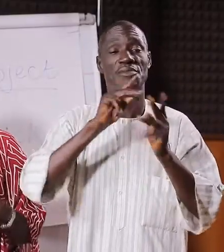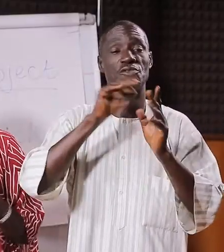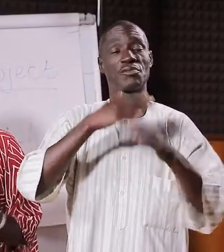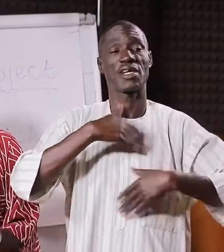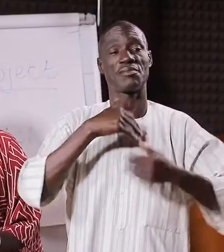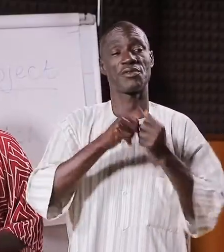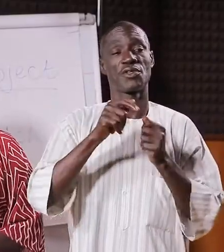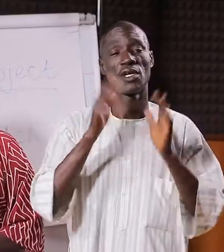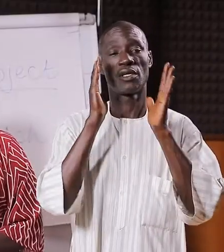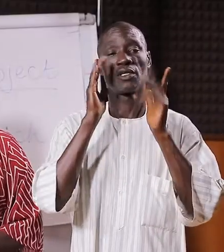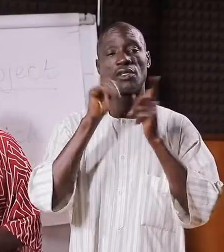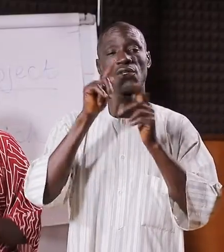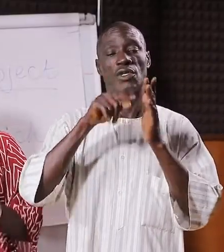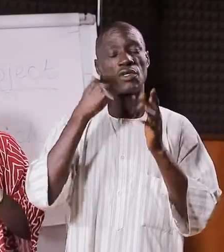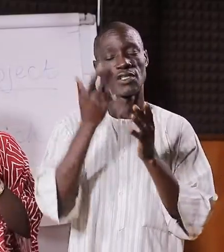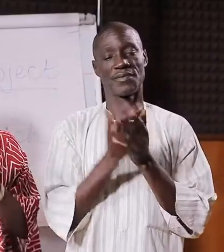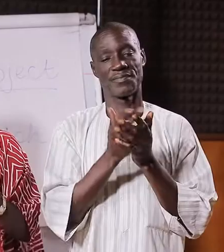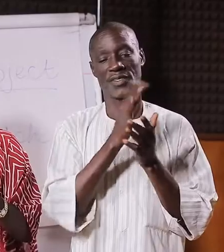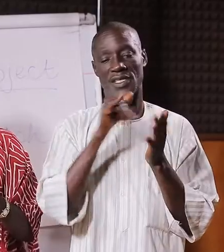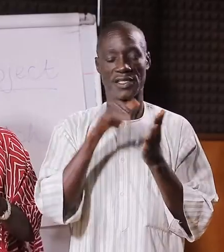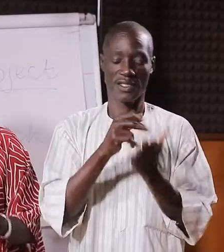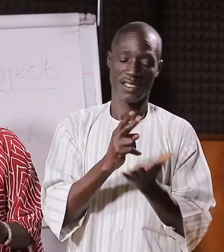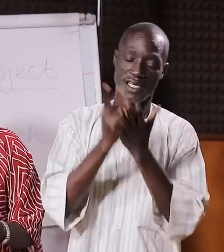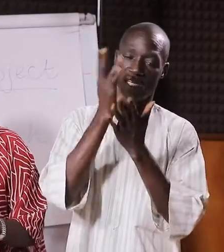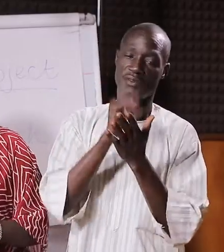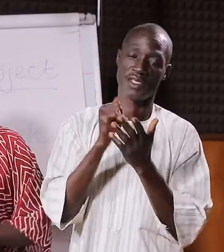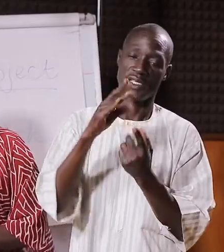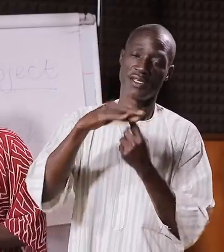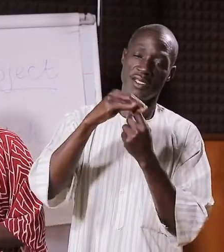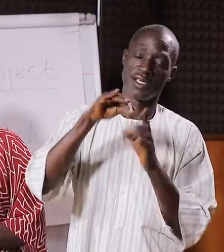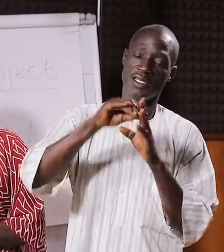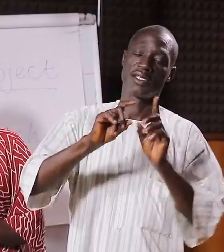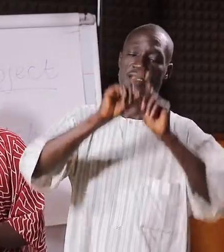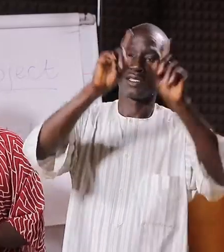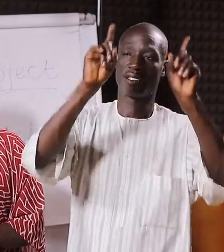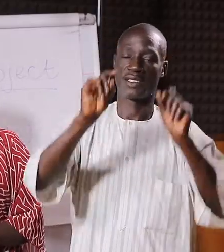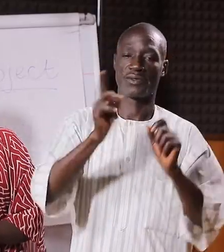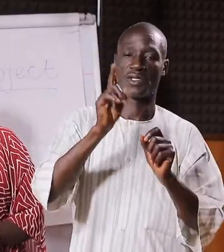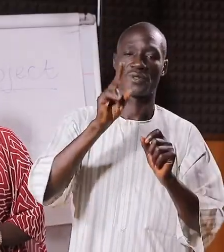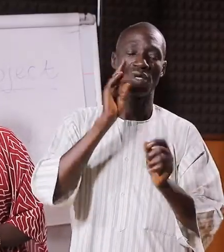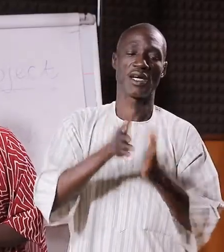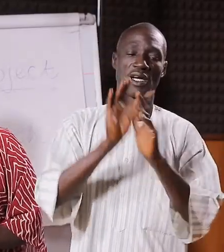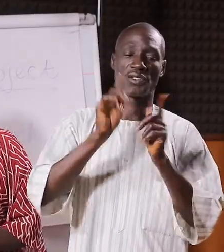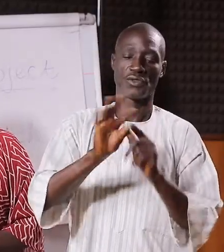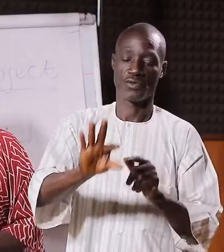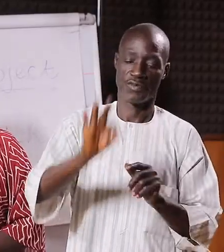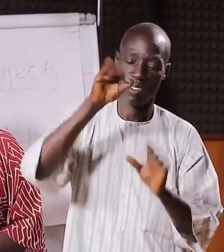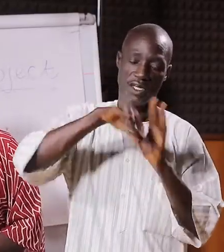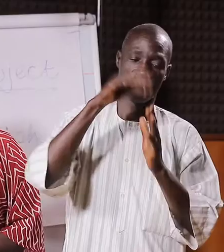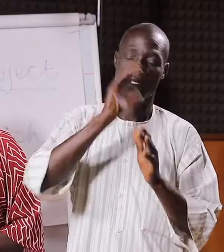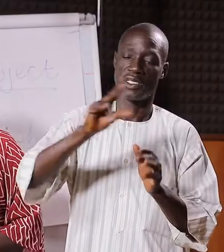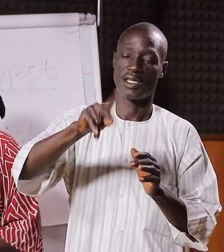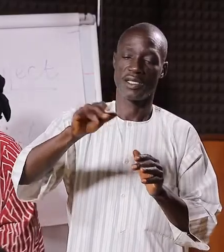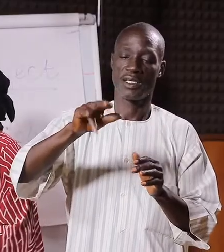fascinated, they will pay attention to what you are saying. And it helps particularly in examinations where you are asked to identify a particular